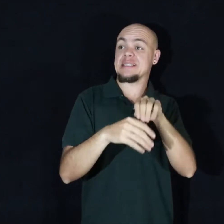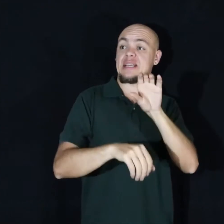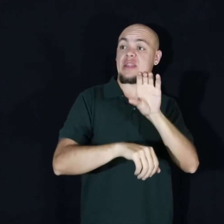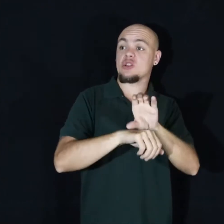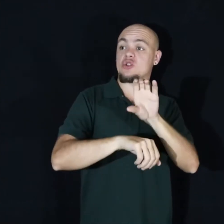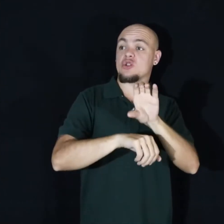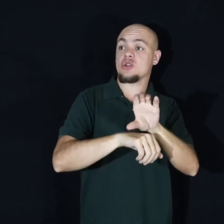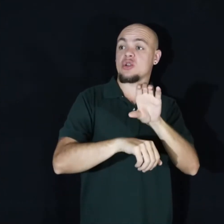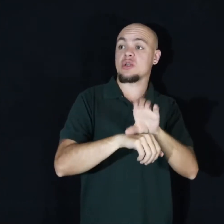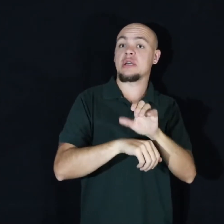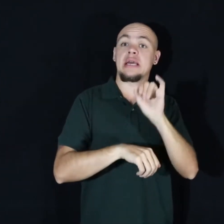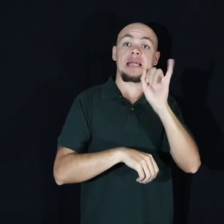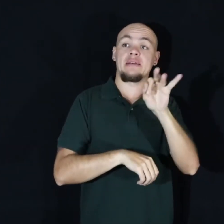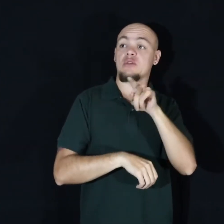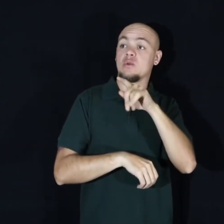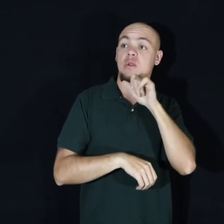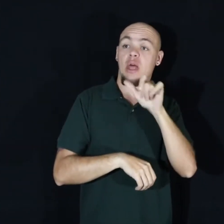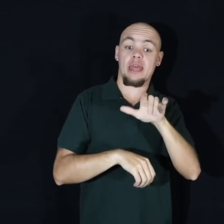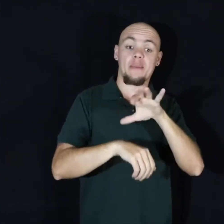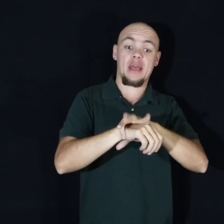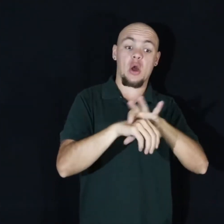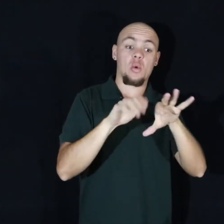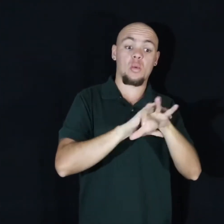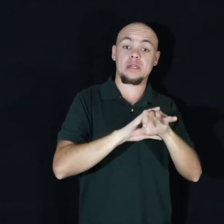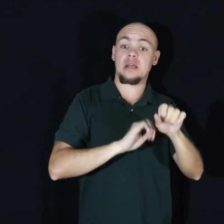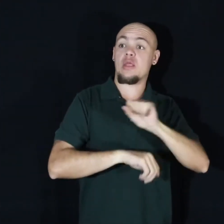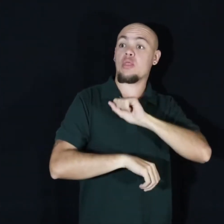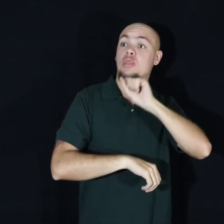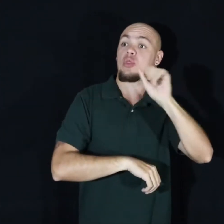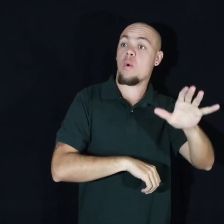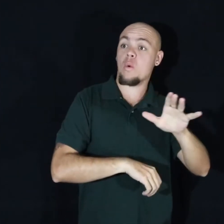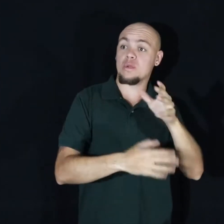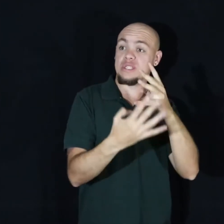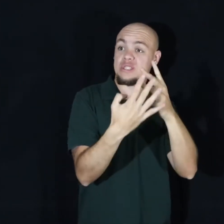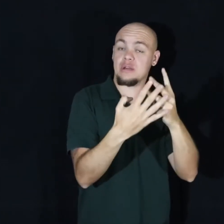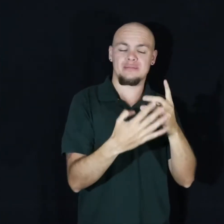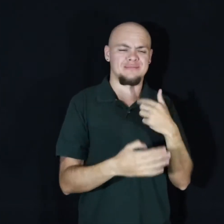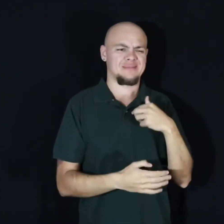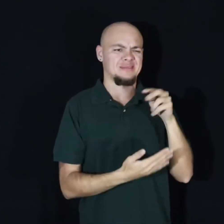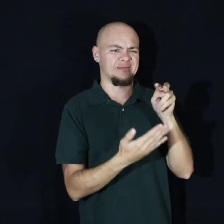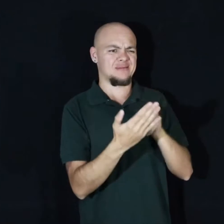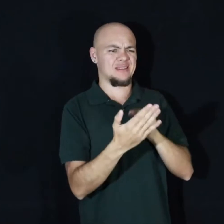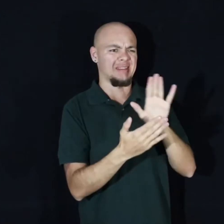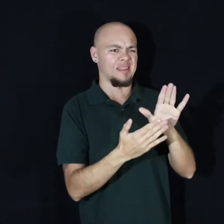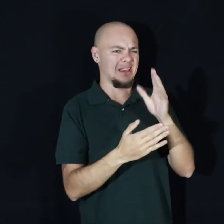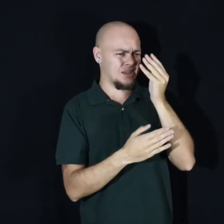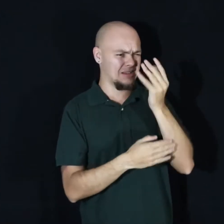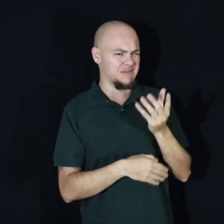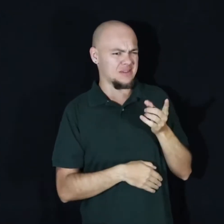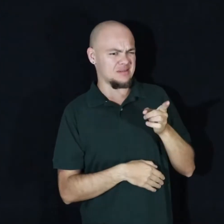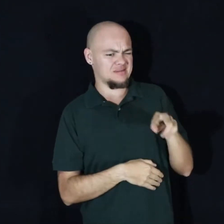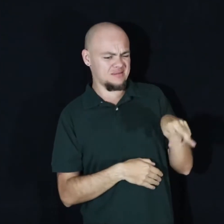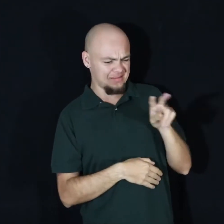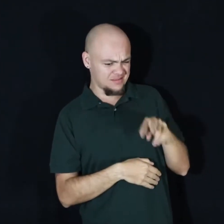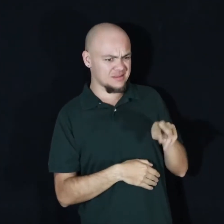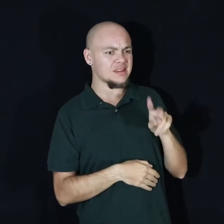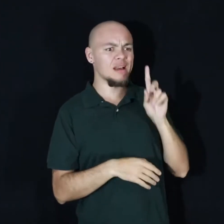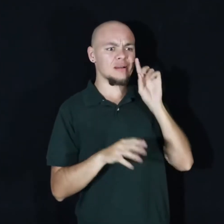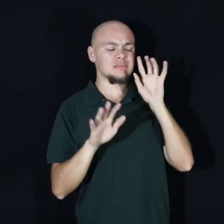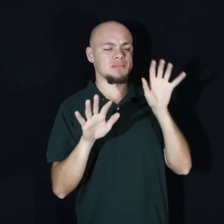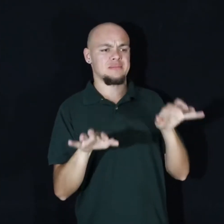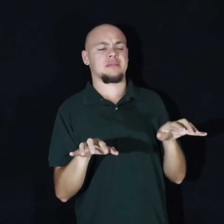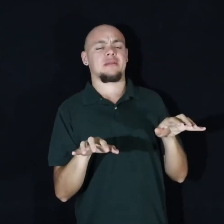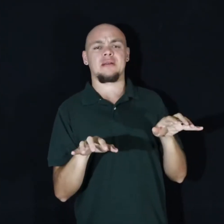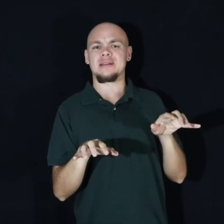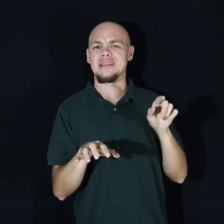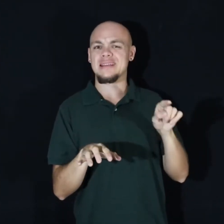in their churches. And if you don't, you're going to get arrested and thrown into jail. And when I read that, I'm kind of shocked by this